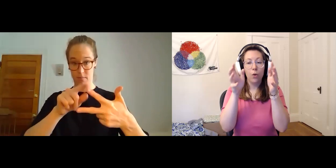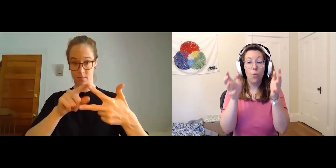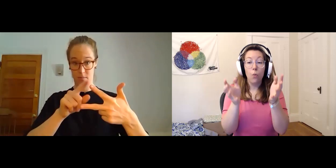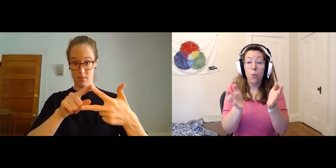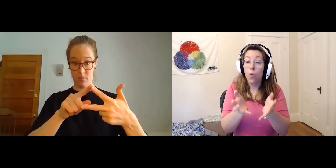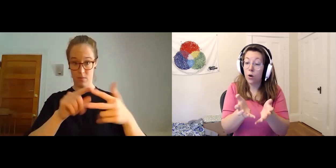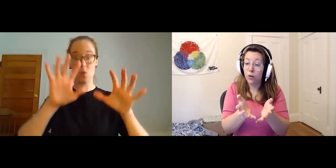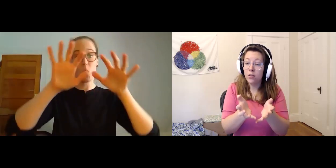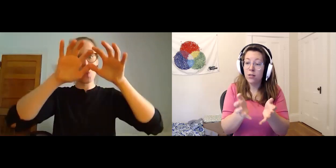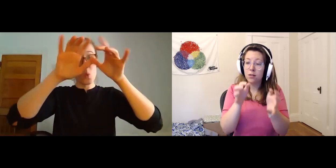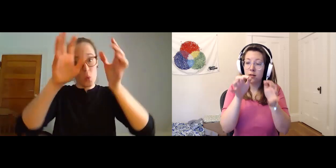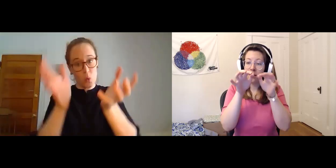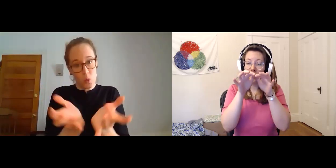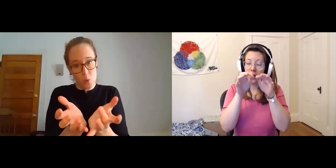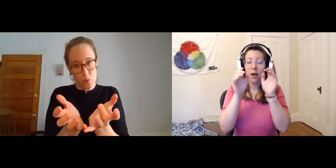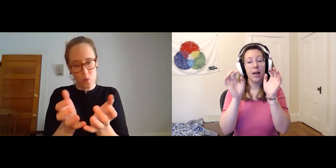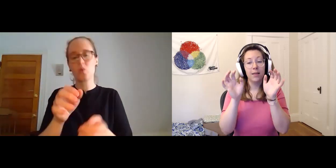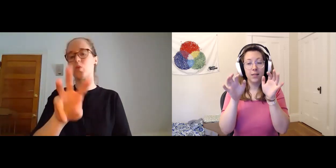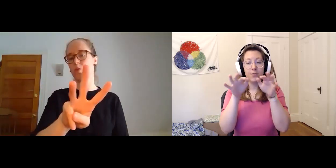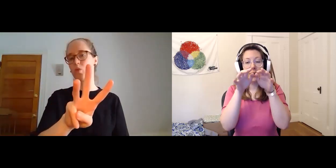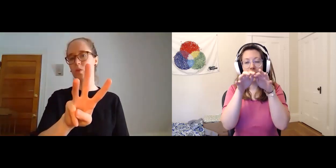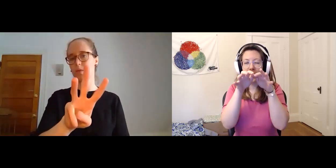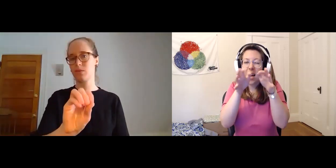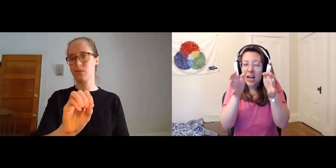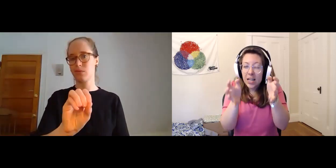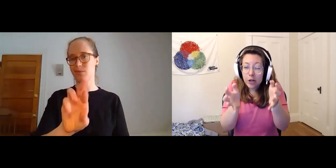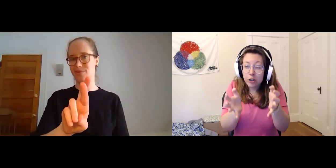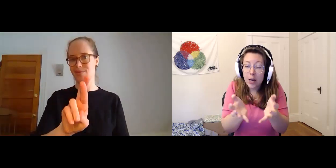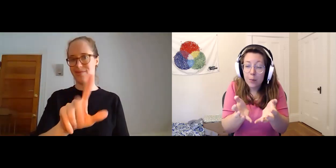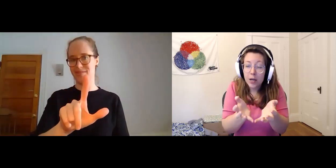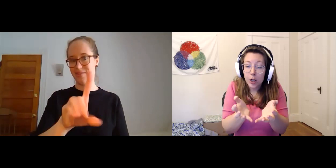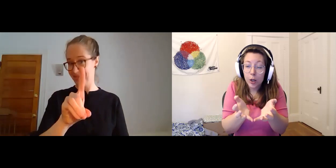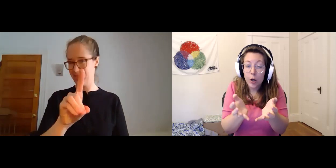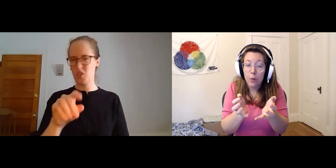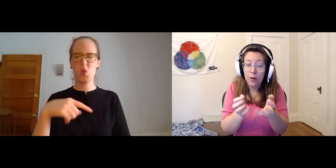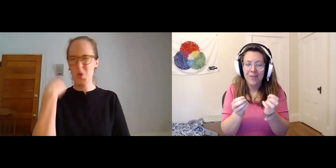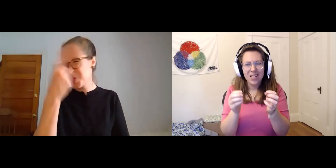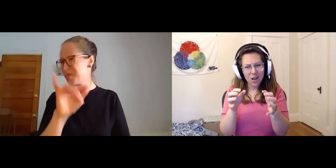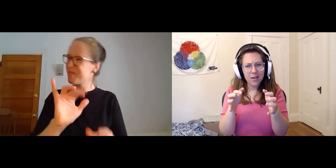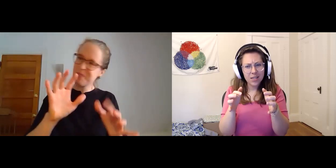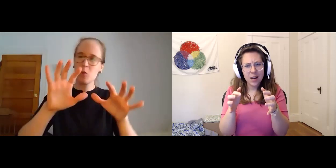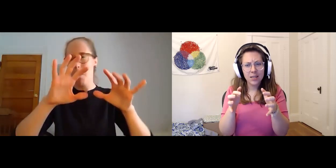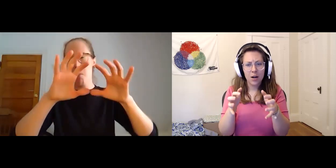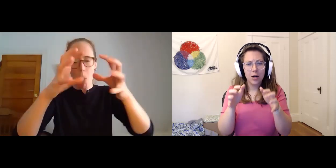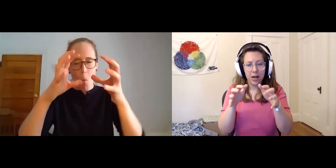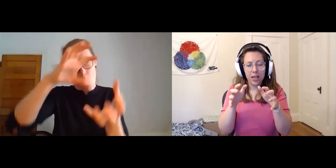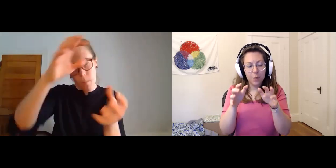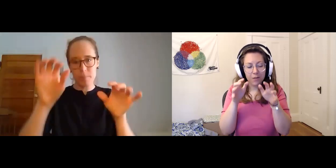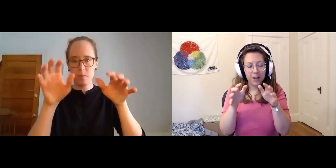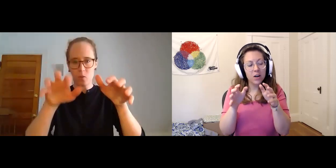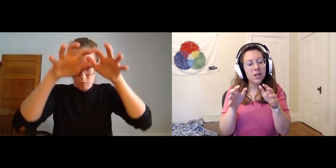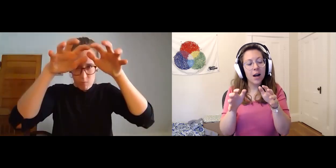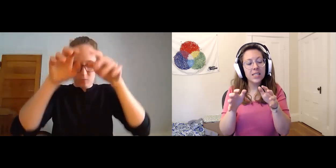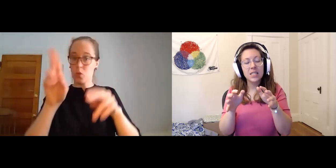how the world, again, this is kind of like you're shaping a globe. This sign's kind of hard. You got to keep